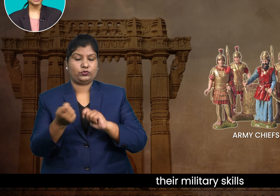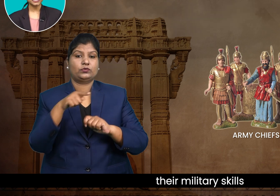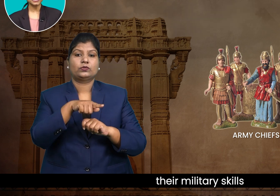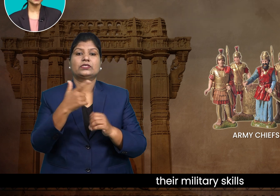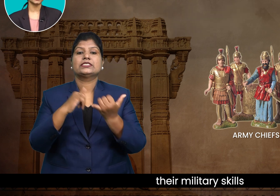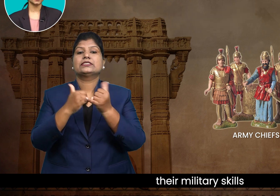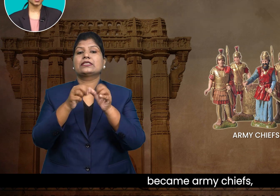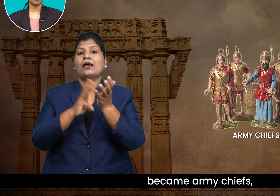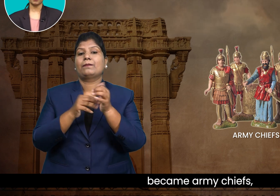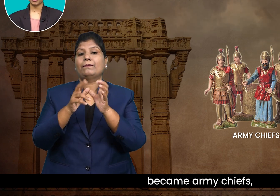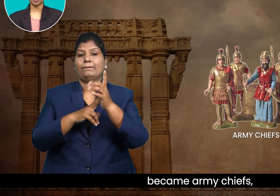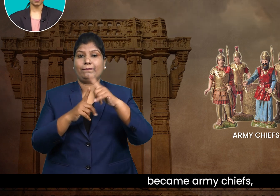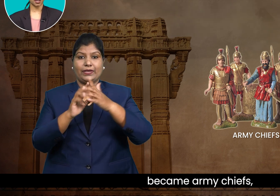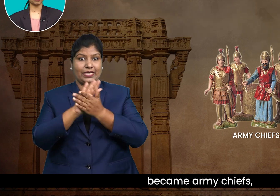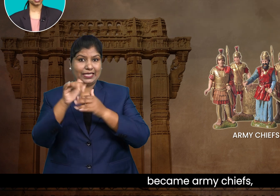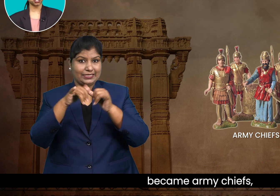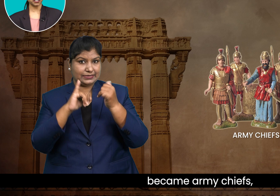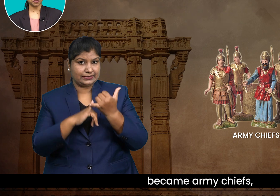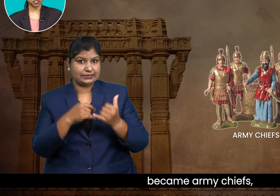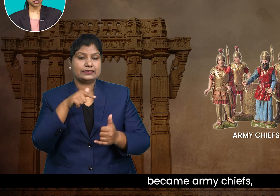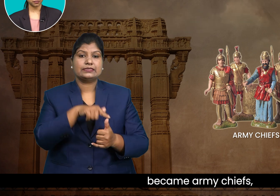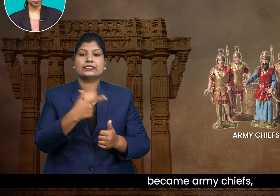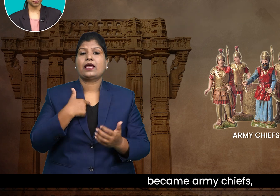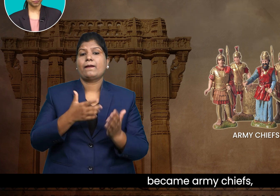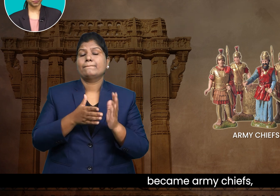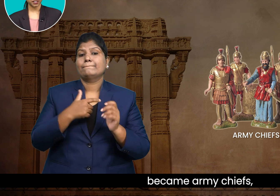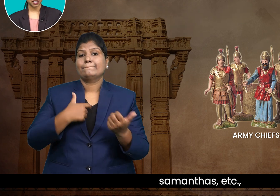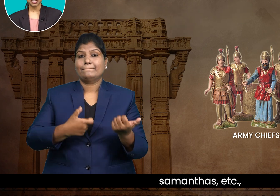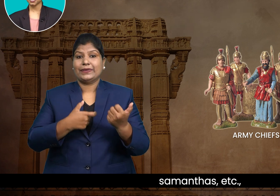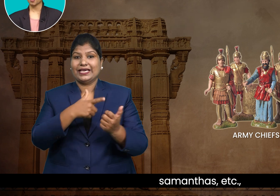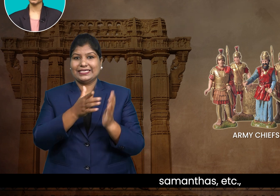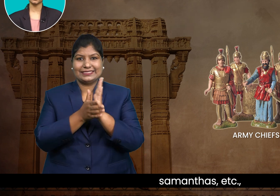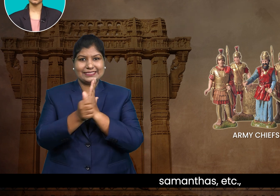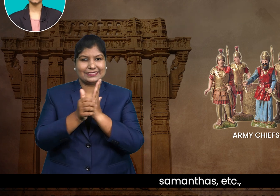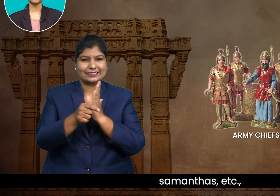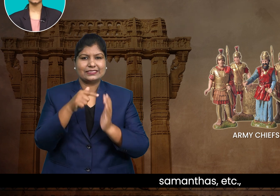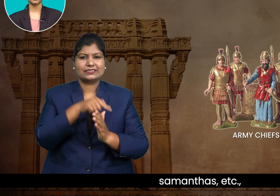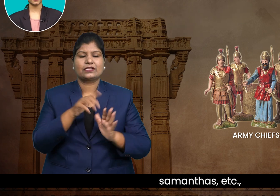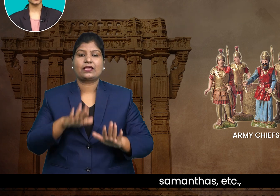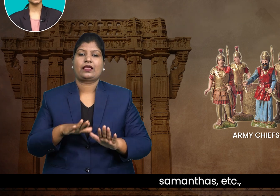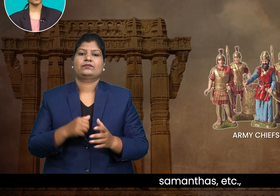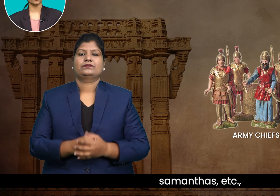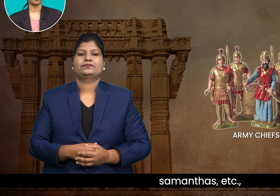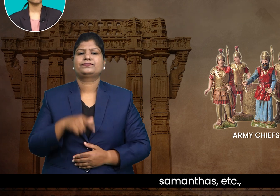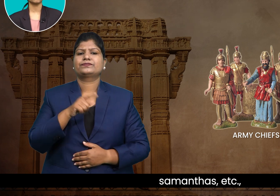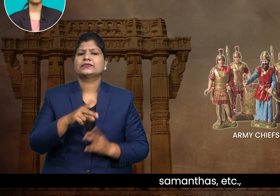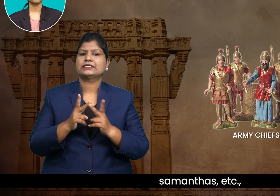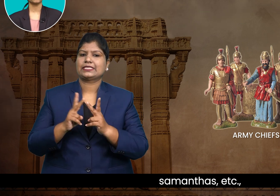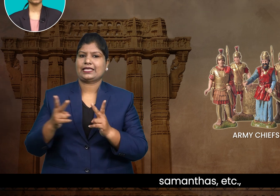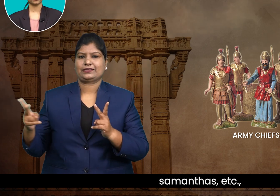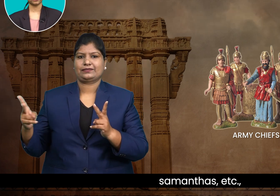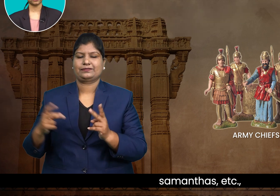military skills became army chiefs, Samantas, etc.